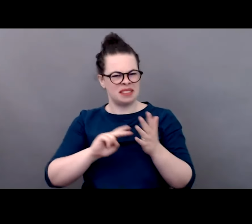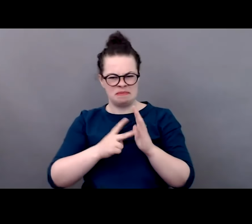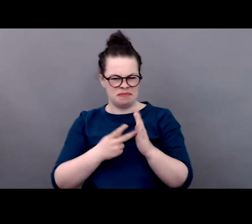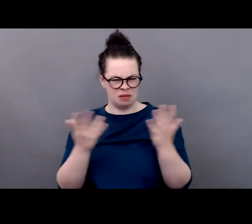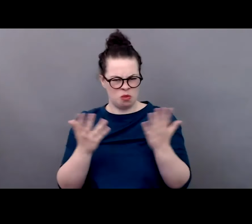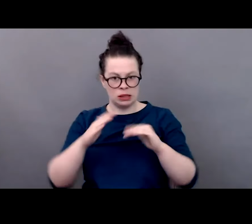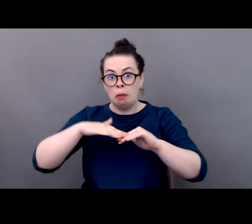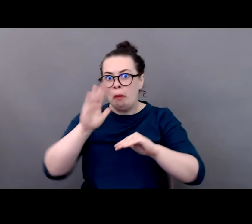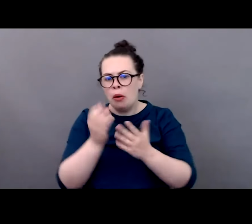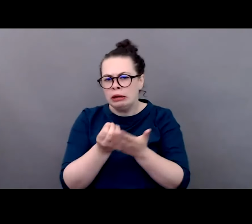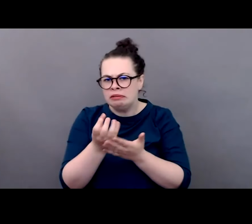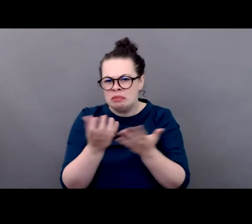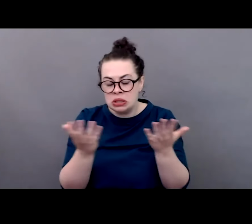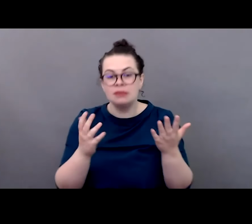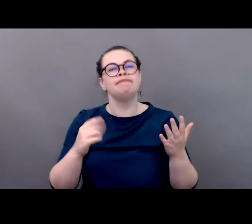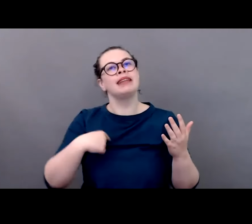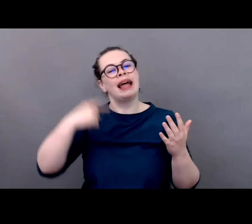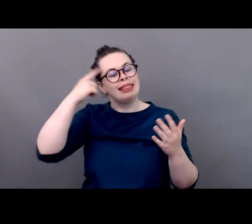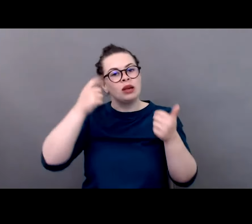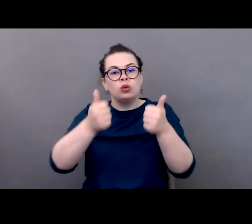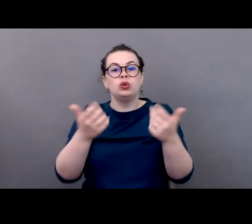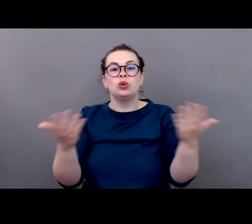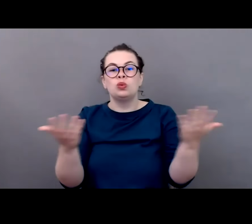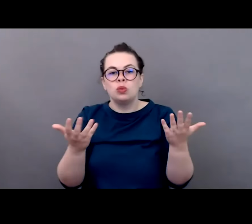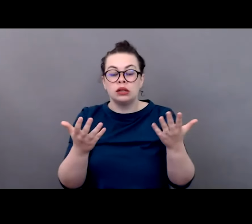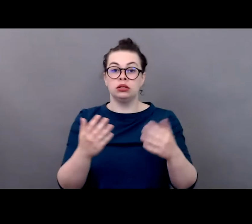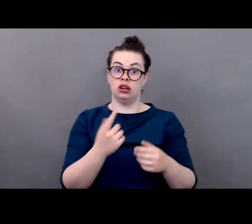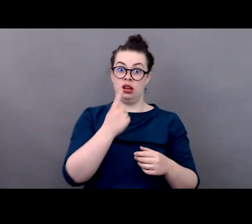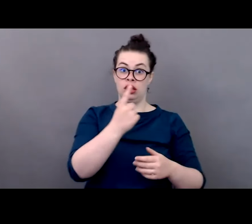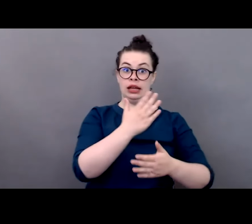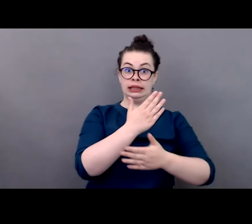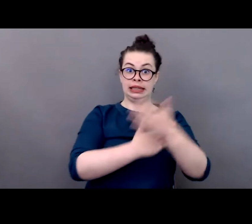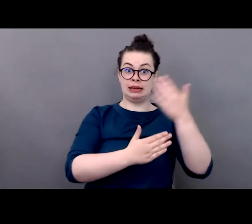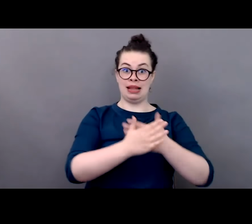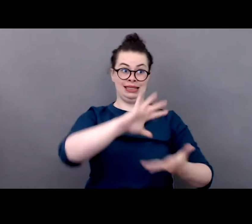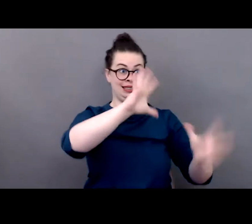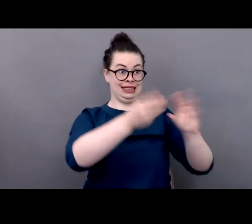if I may say, intersectional information about intersection of disability and